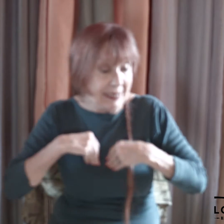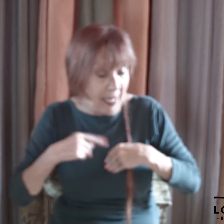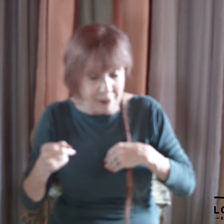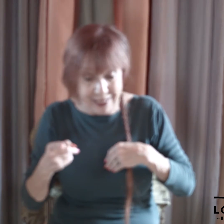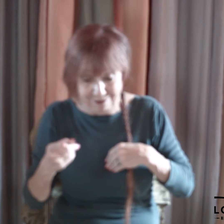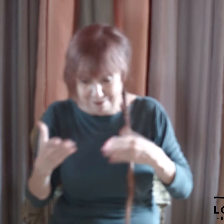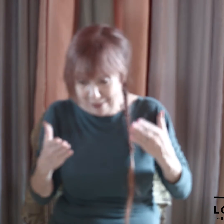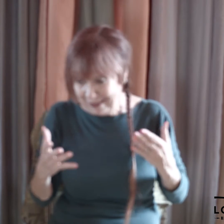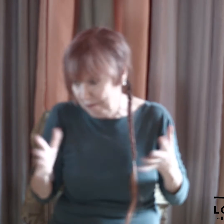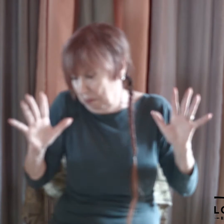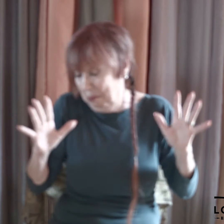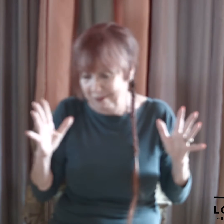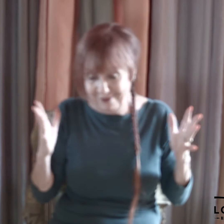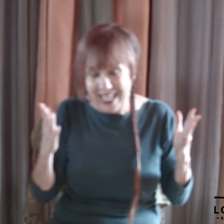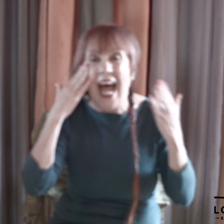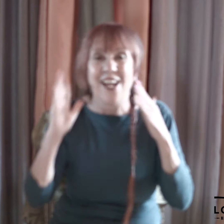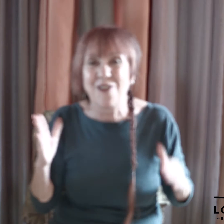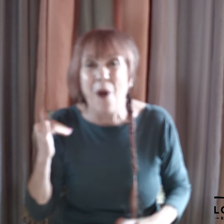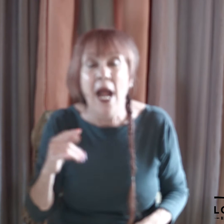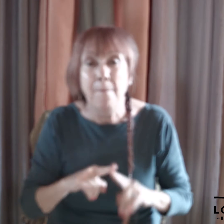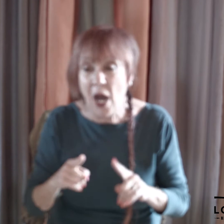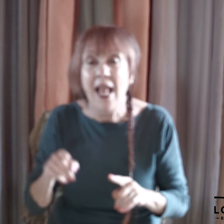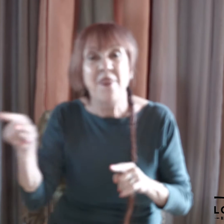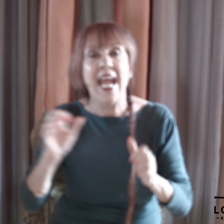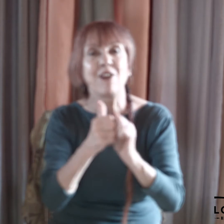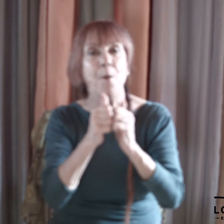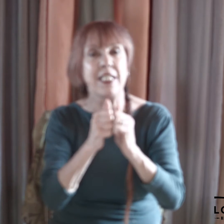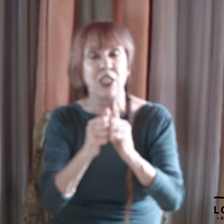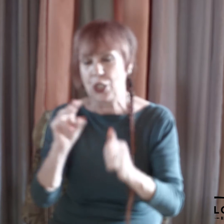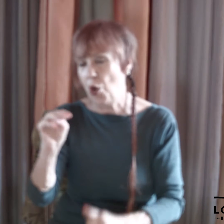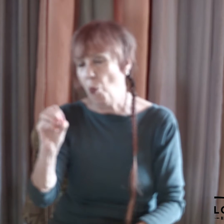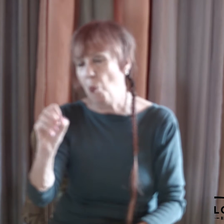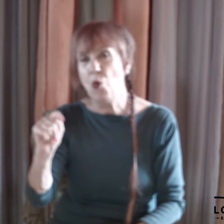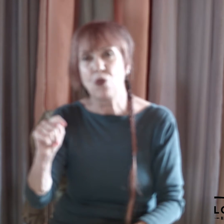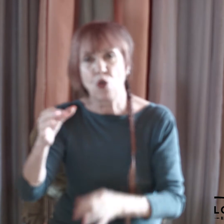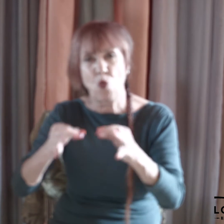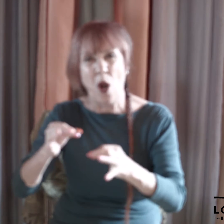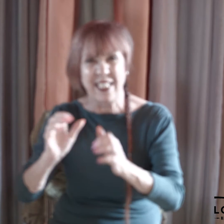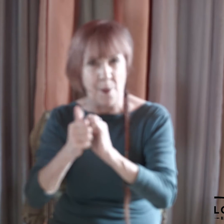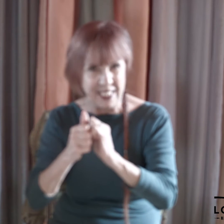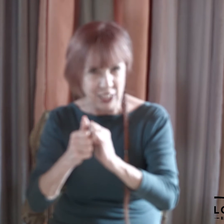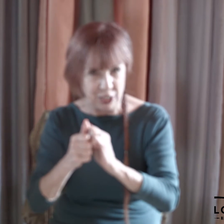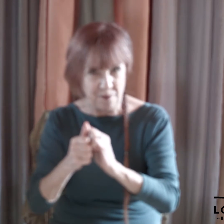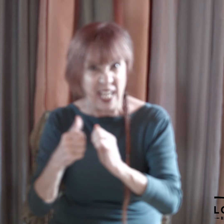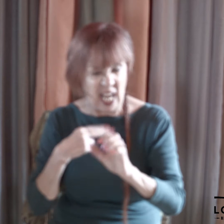on a whim, I'm not sure. But at the moot court competition, Thurgood Marshall was my chief judge of the